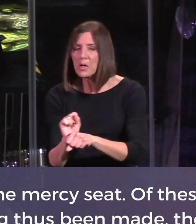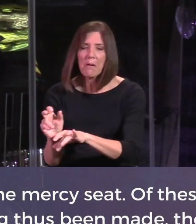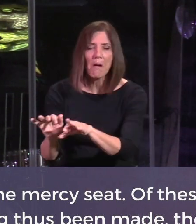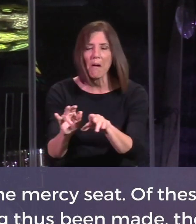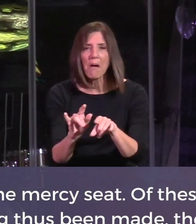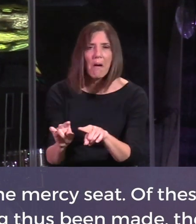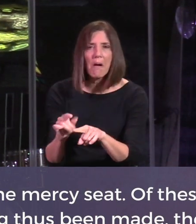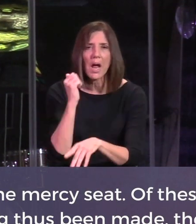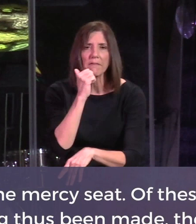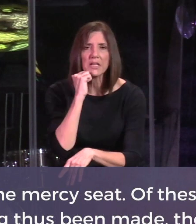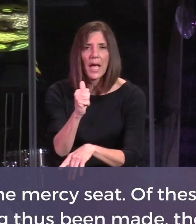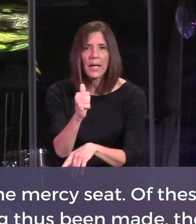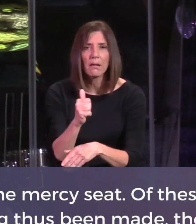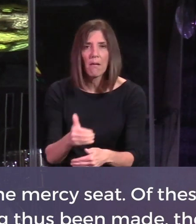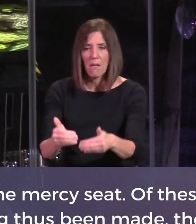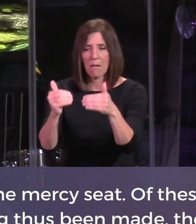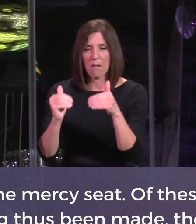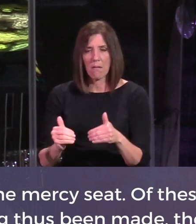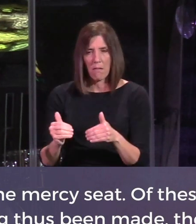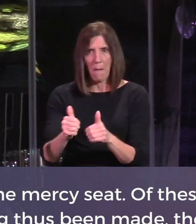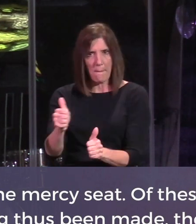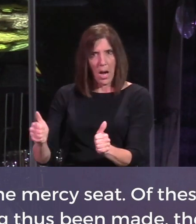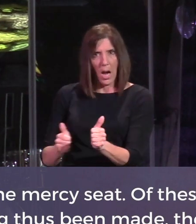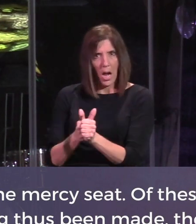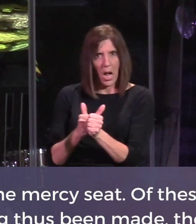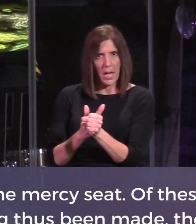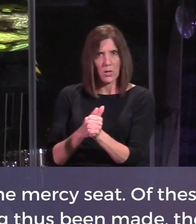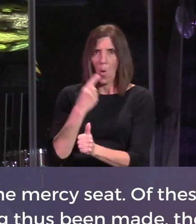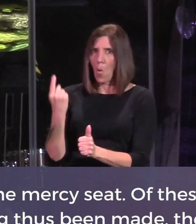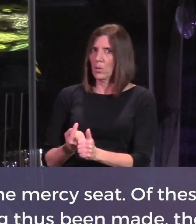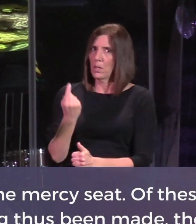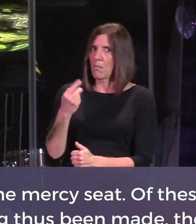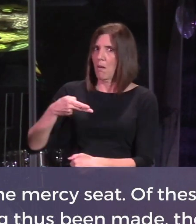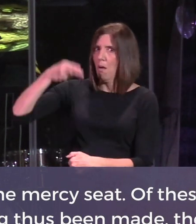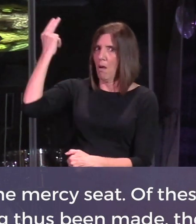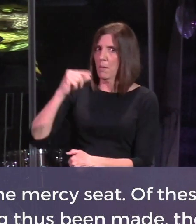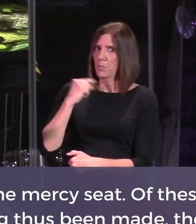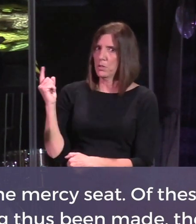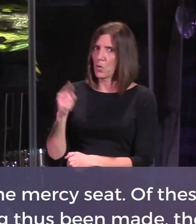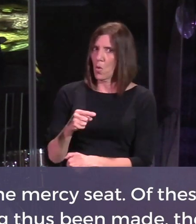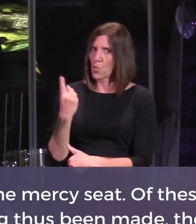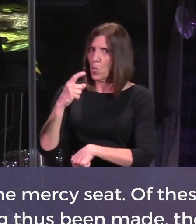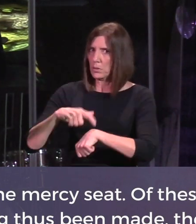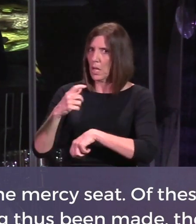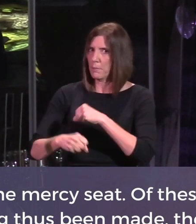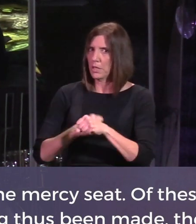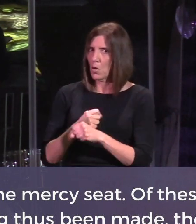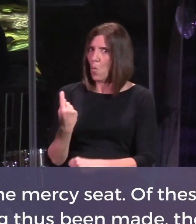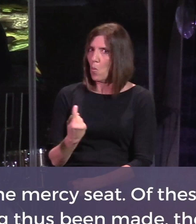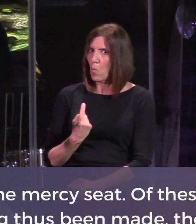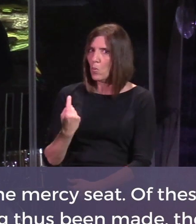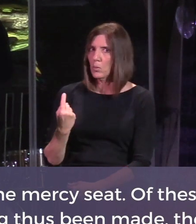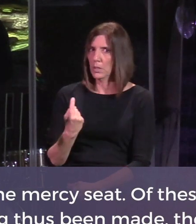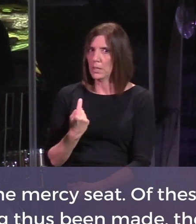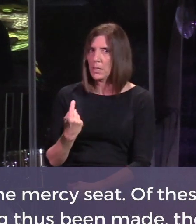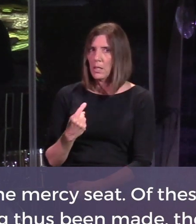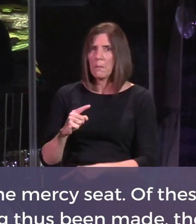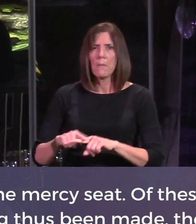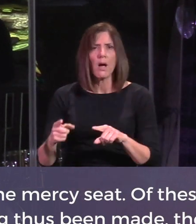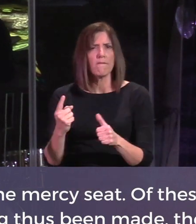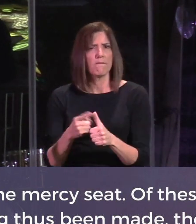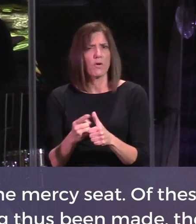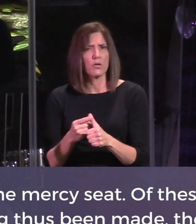the second section, only the high priest goes, and he but once a year, and not without taking